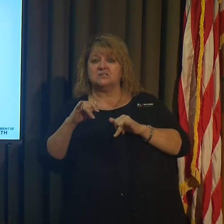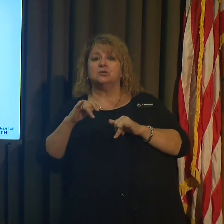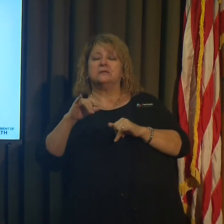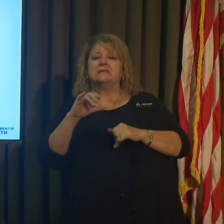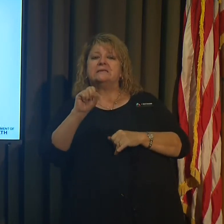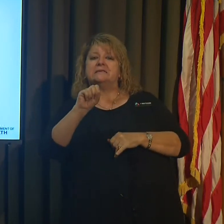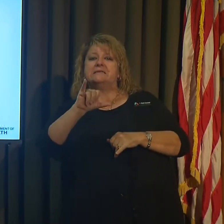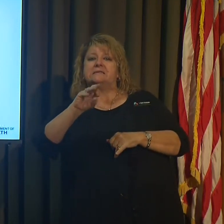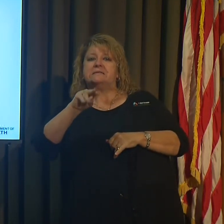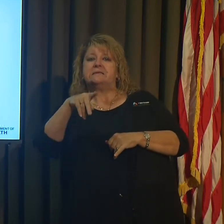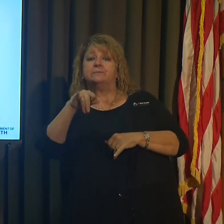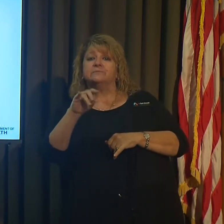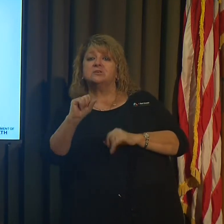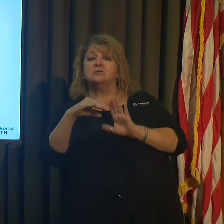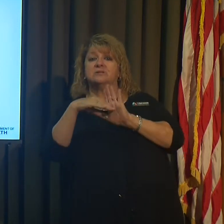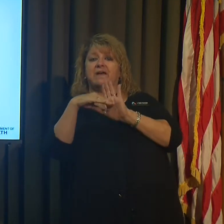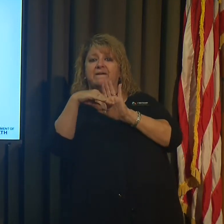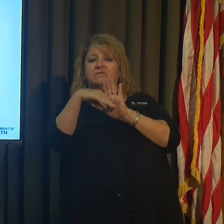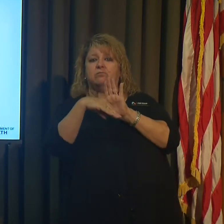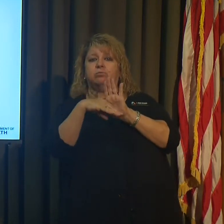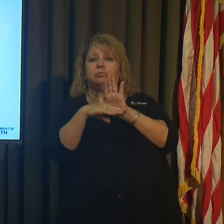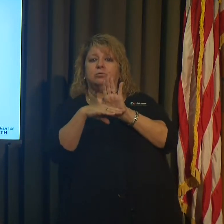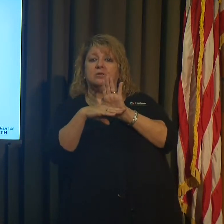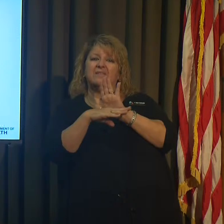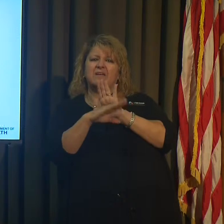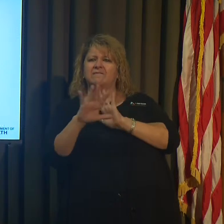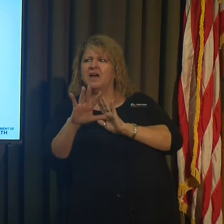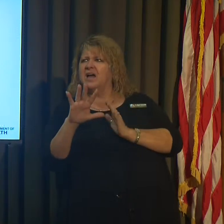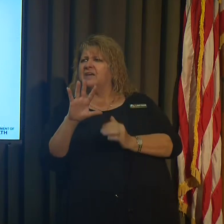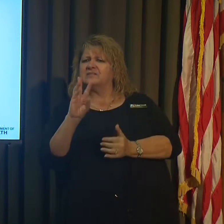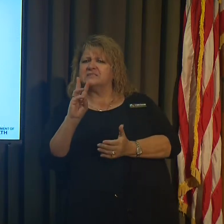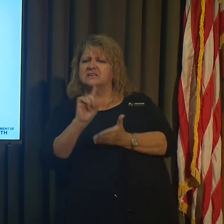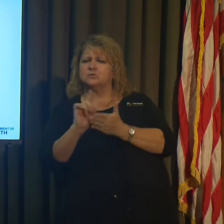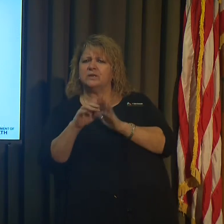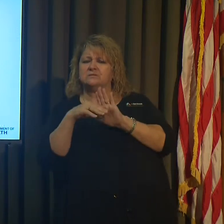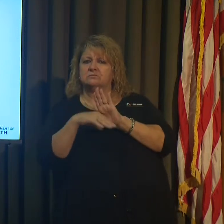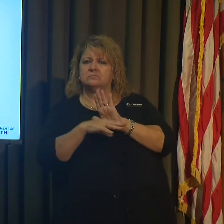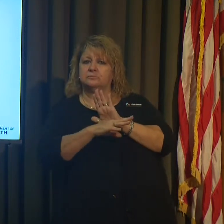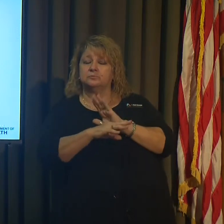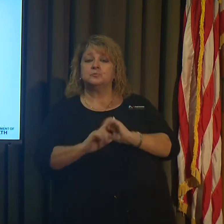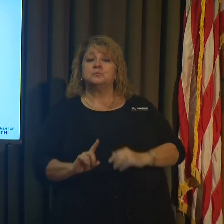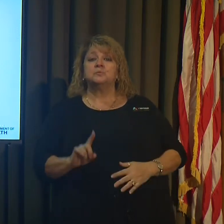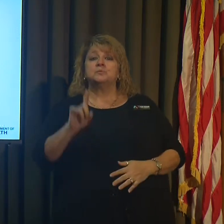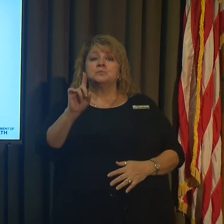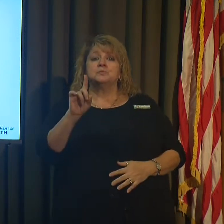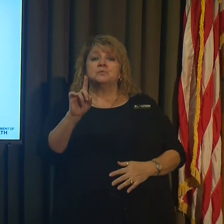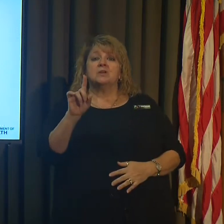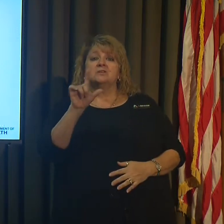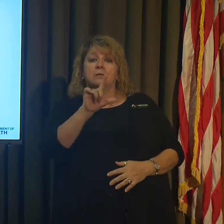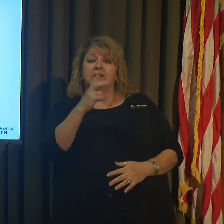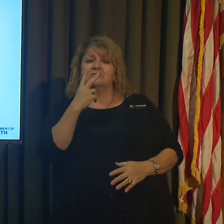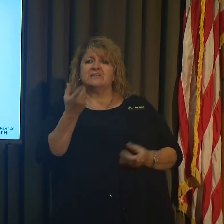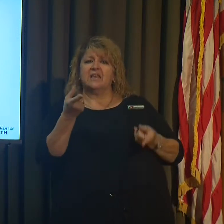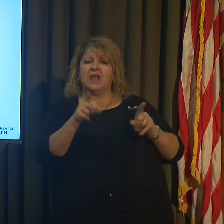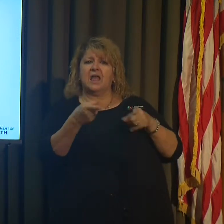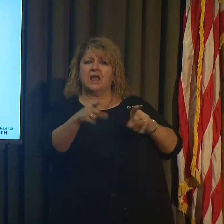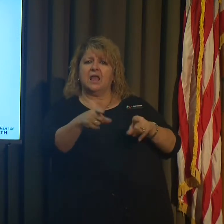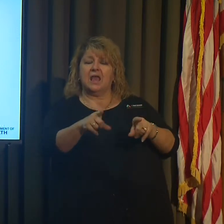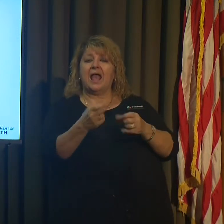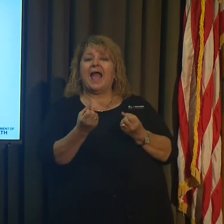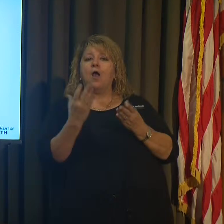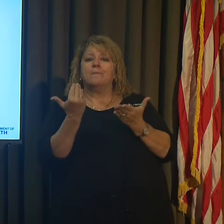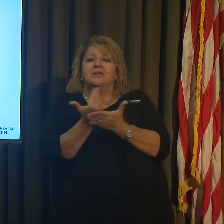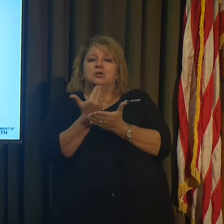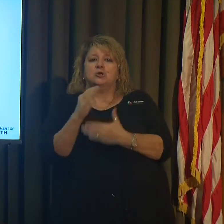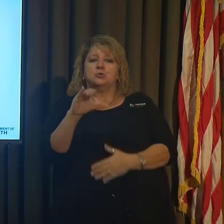flat for the past 5 or 6 weeks. On the top left, you'll see incidence, which is the number of